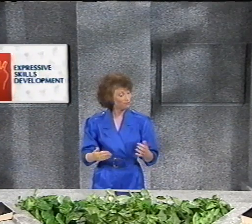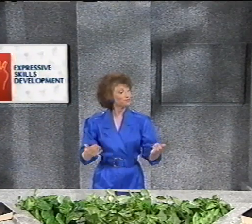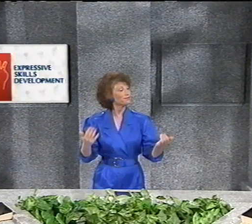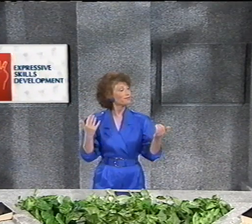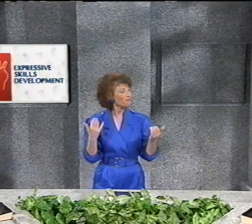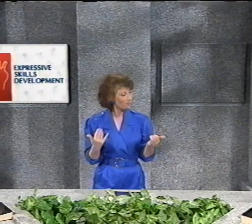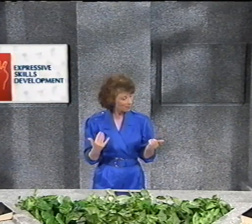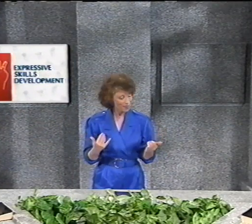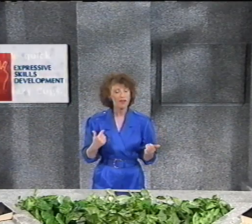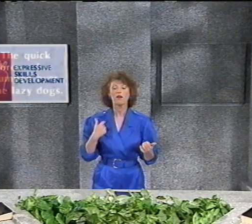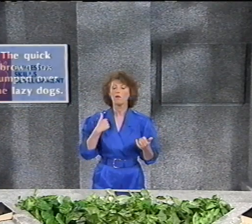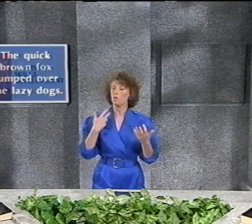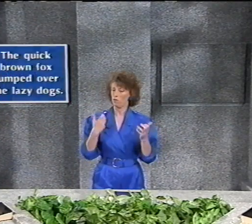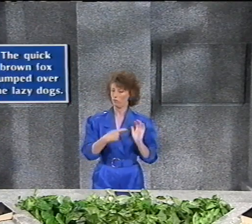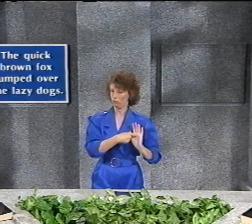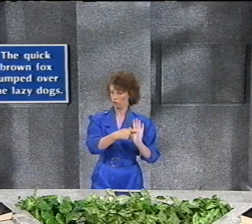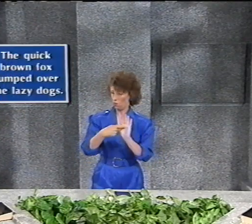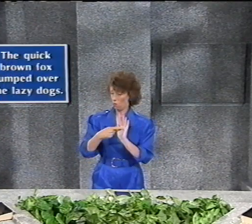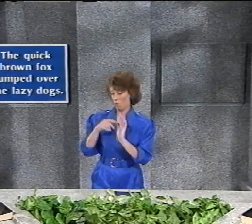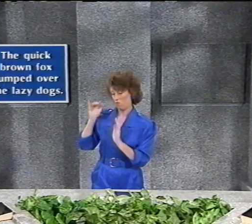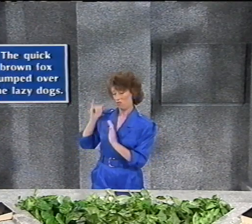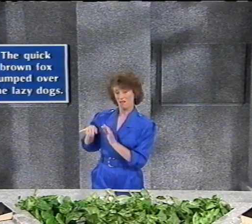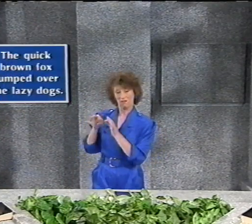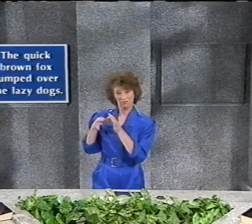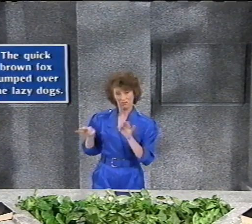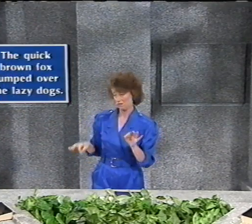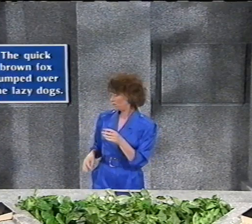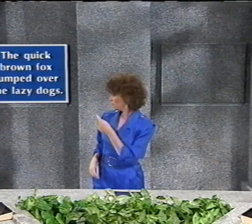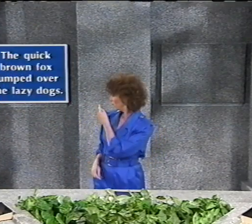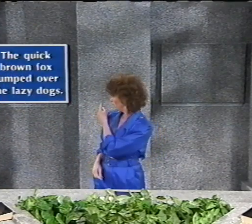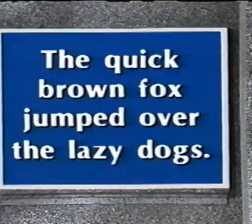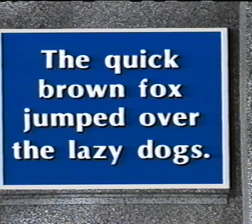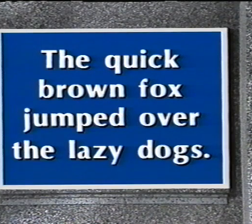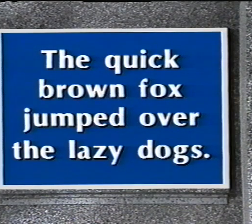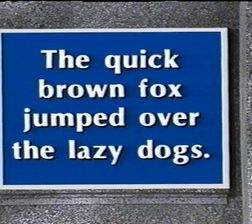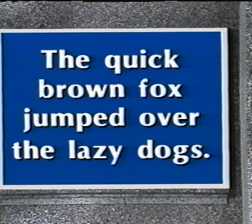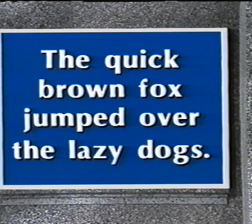Now I'd like to take a look at the words in the whole sentence.